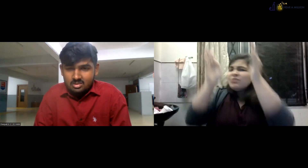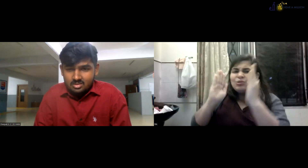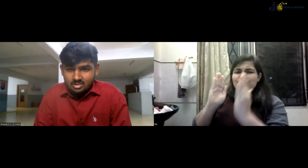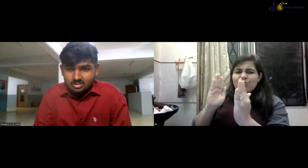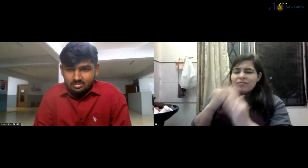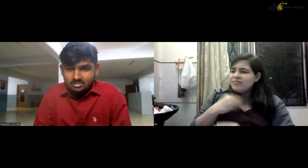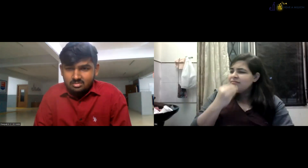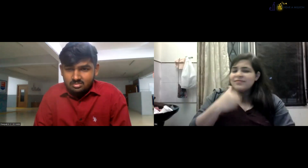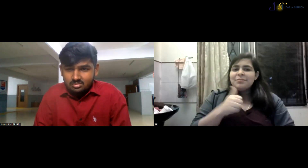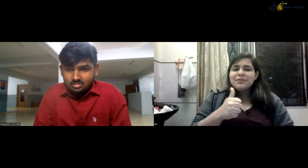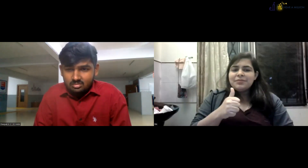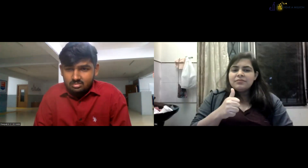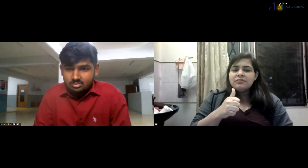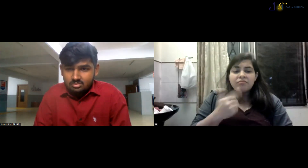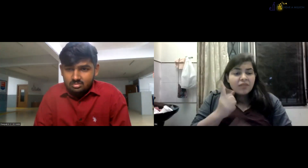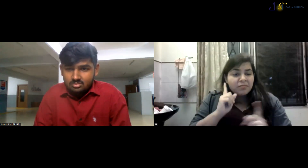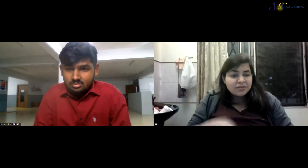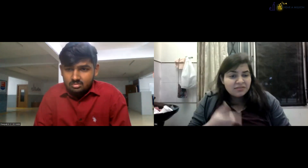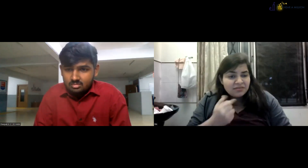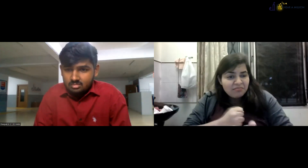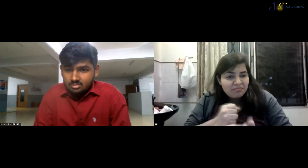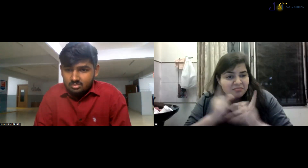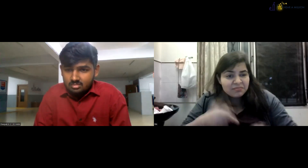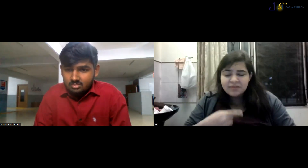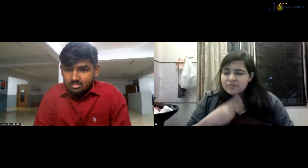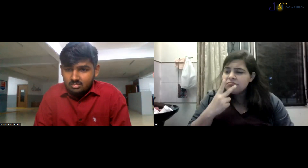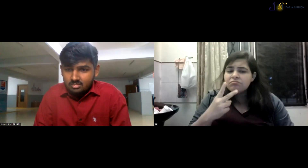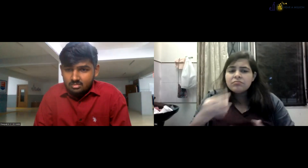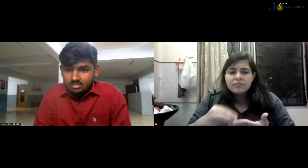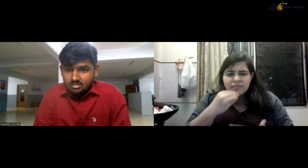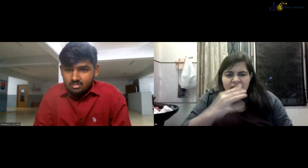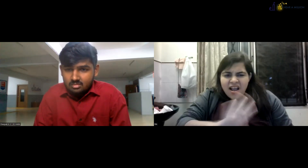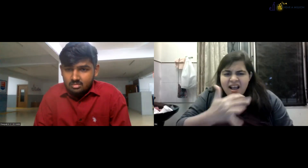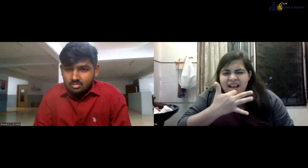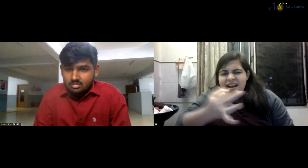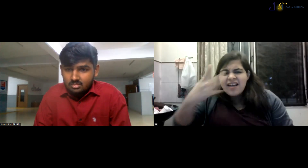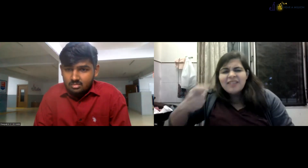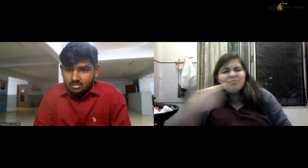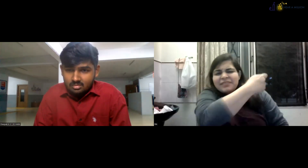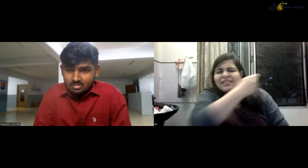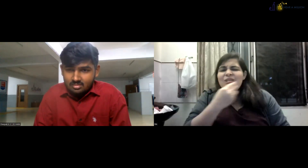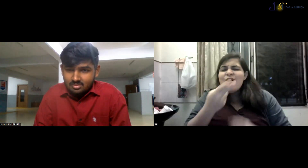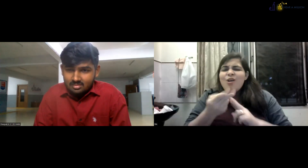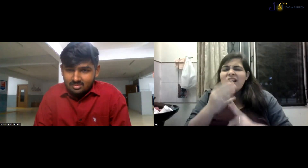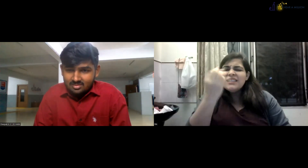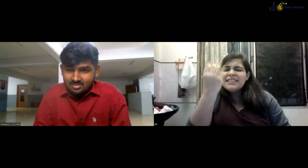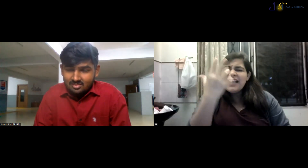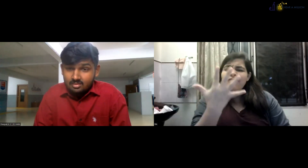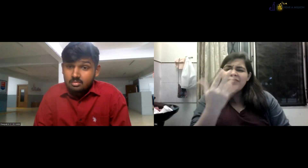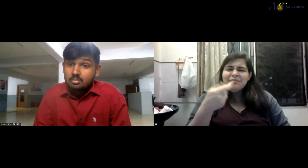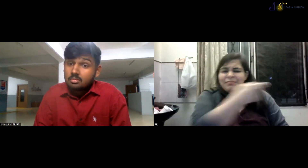deaf cultural program as well. Whenever I thought that I can't eat at a stalls and all, and the